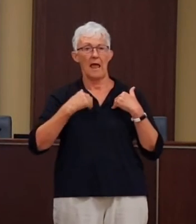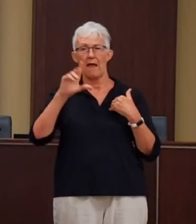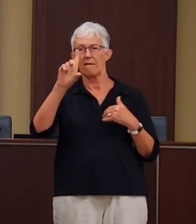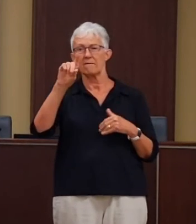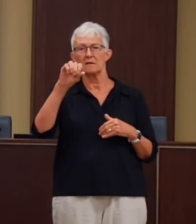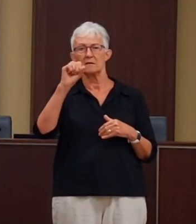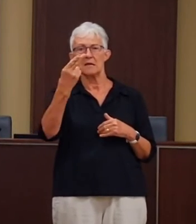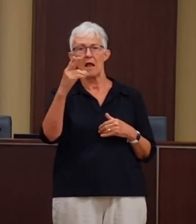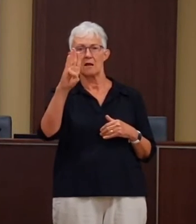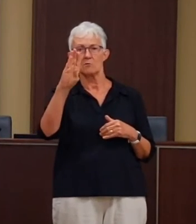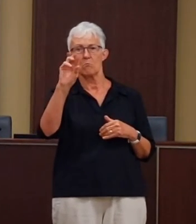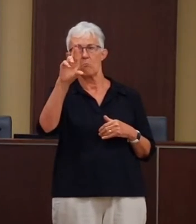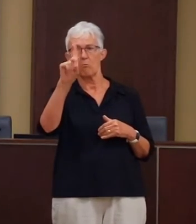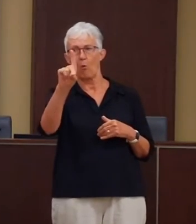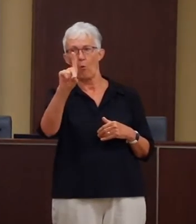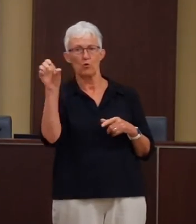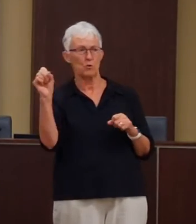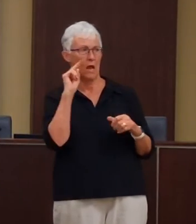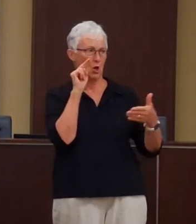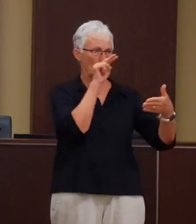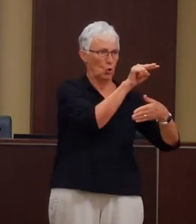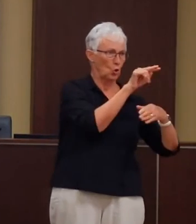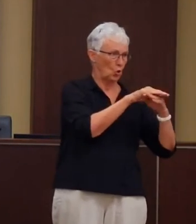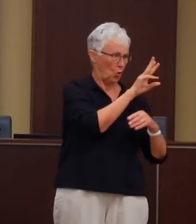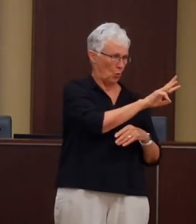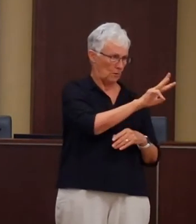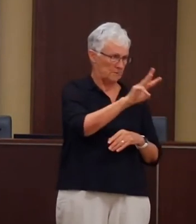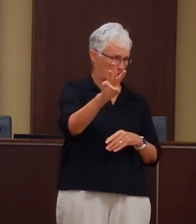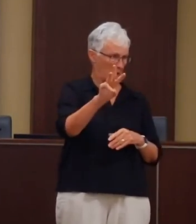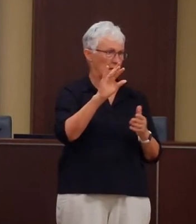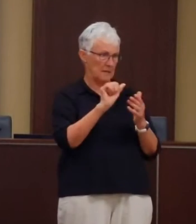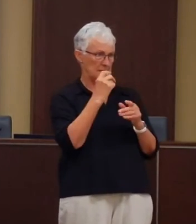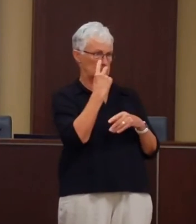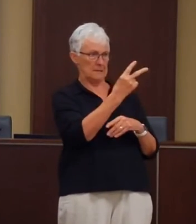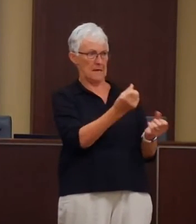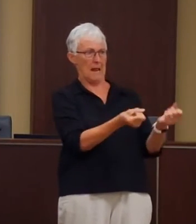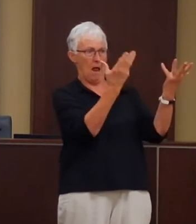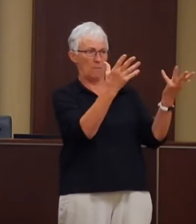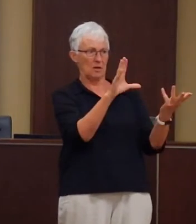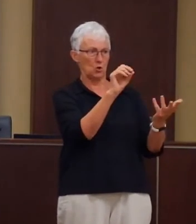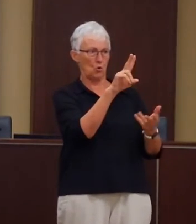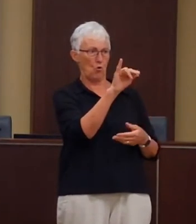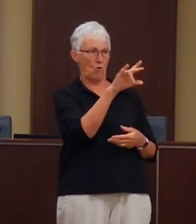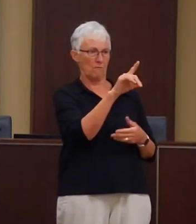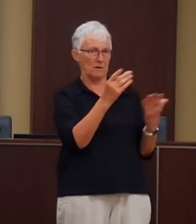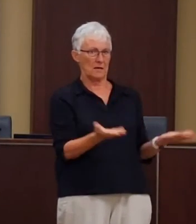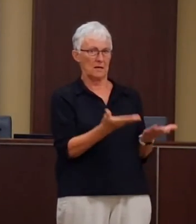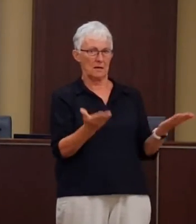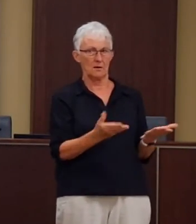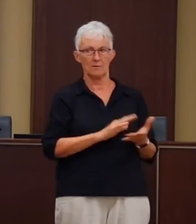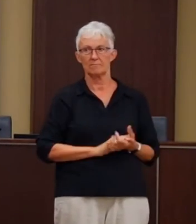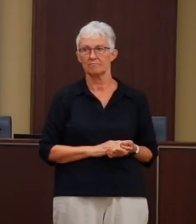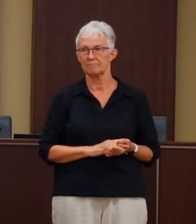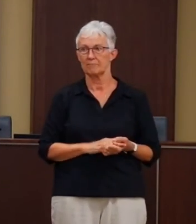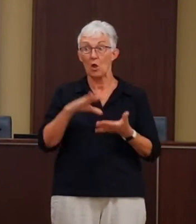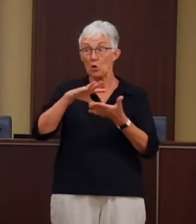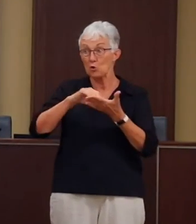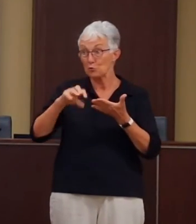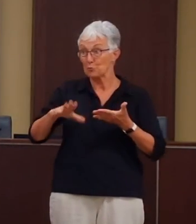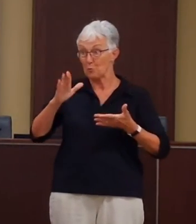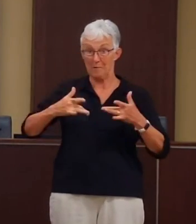Something the students will be happy with, changes in our cafeteria protocols. No more plexiglass dividers. However,